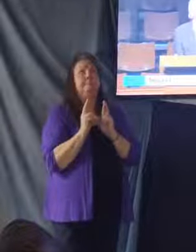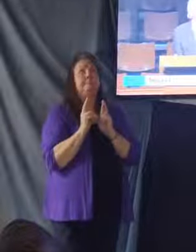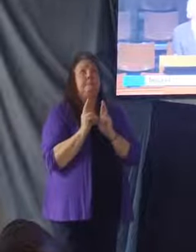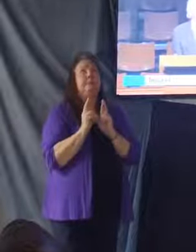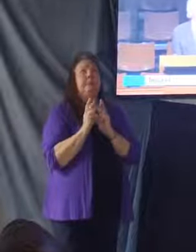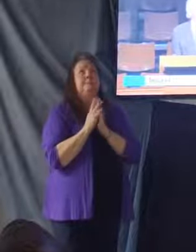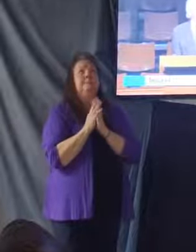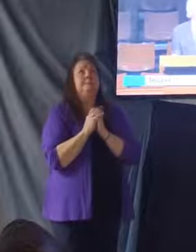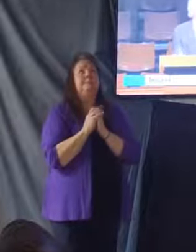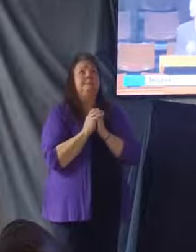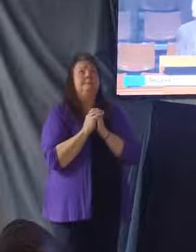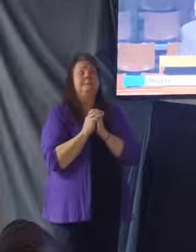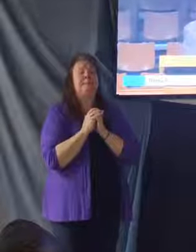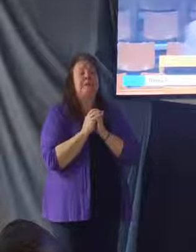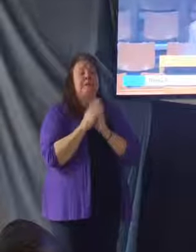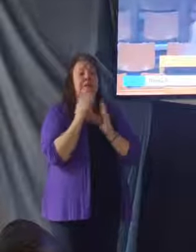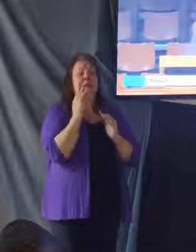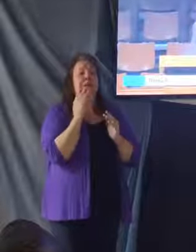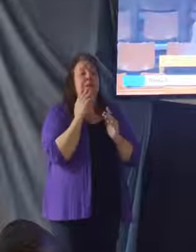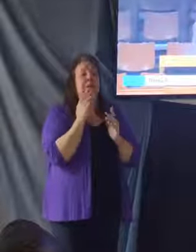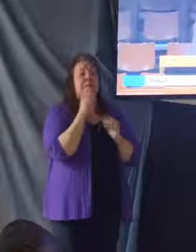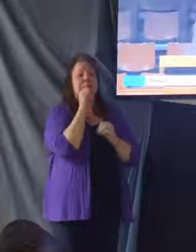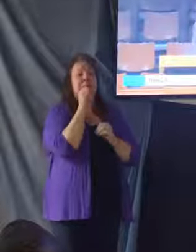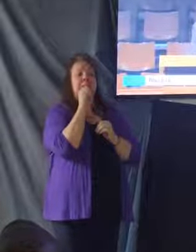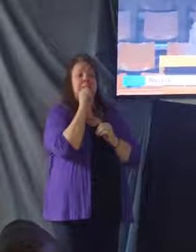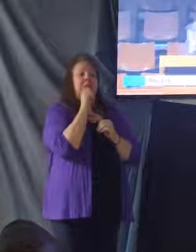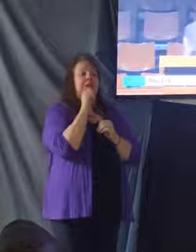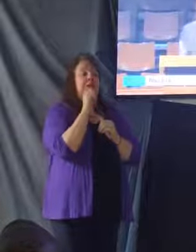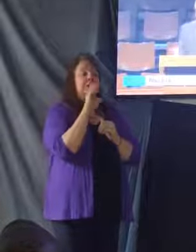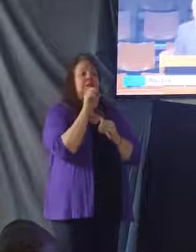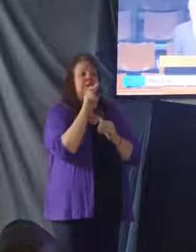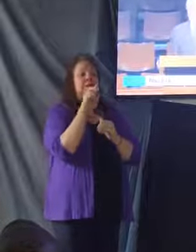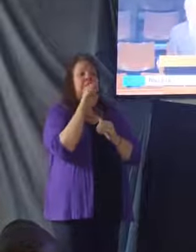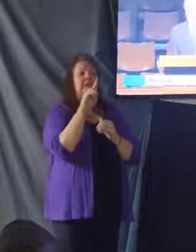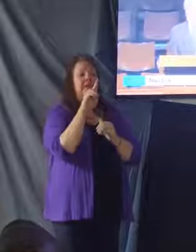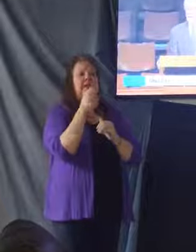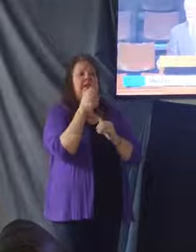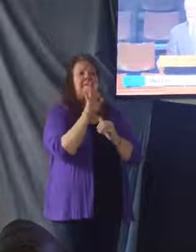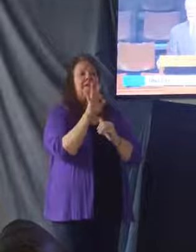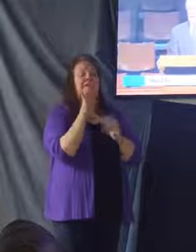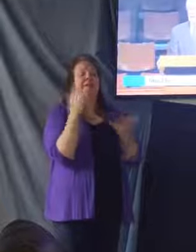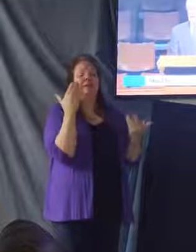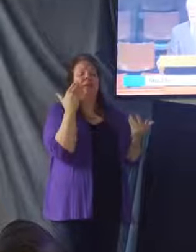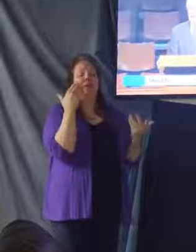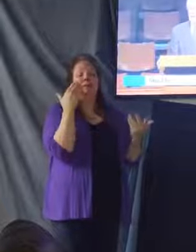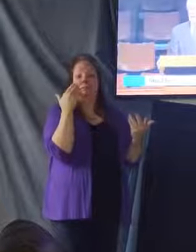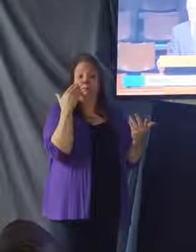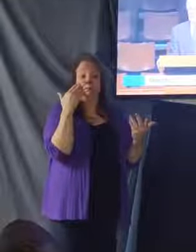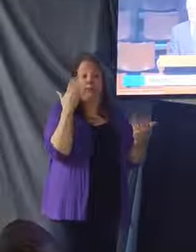hope. Whether we'll get through this virus and the consequences, I don't know. God knows.